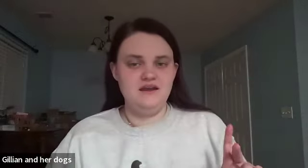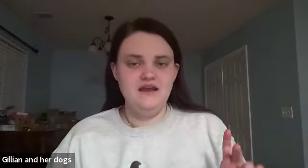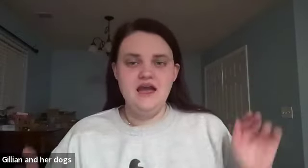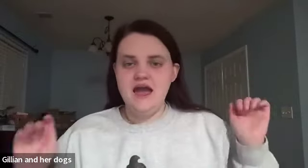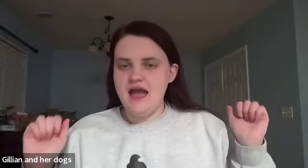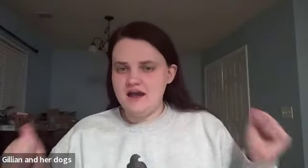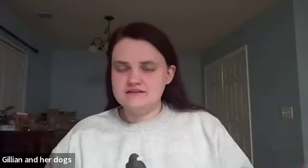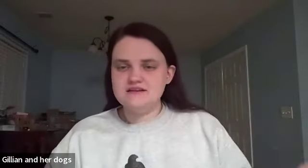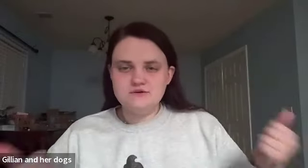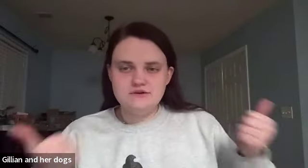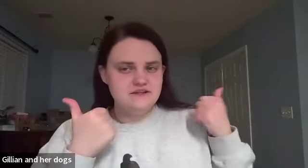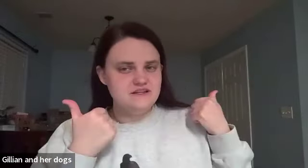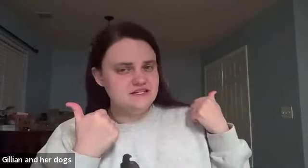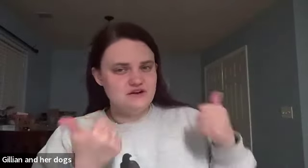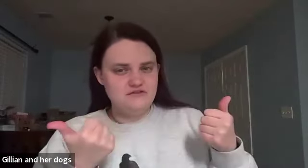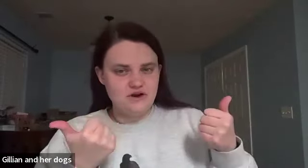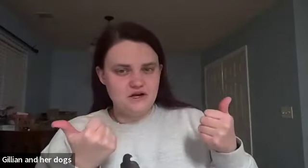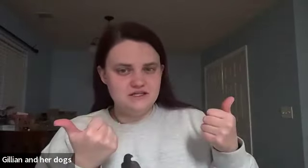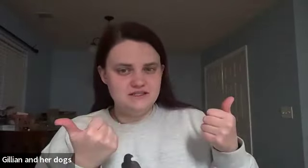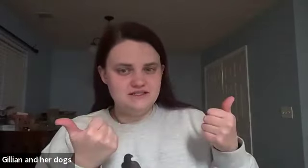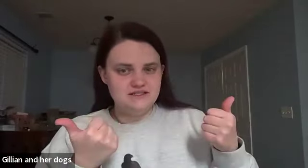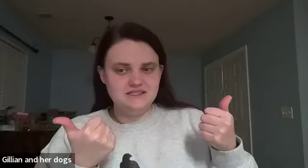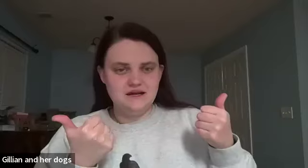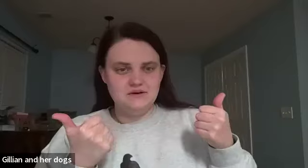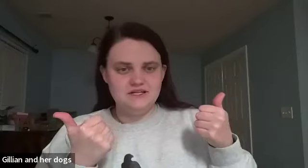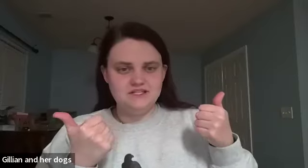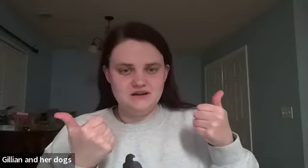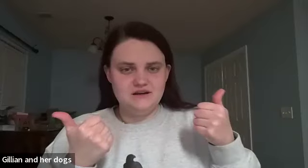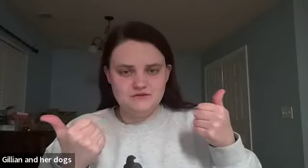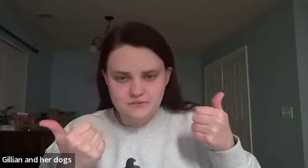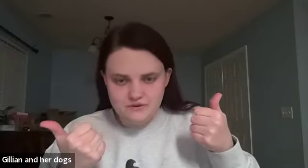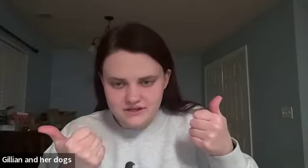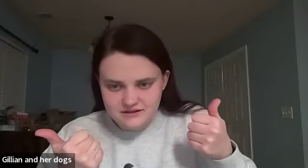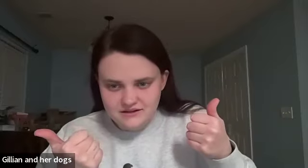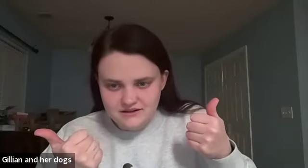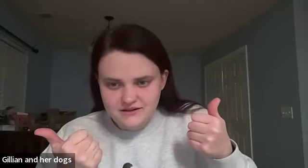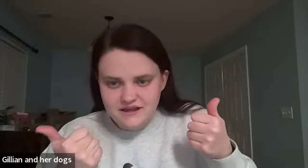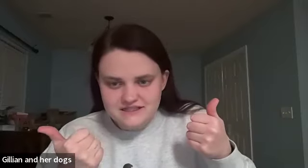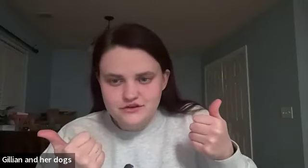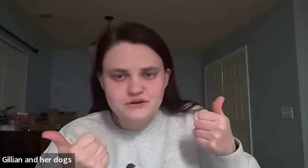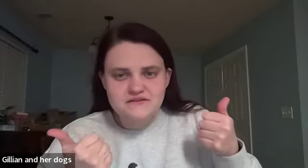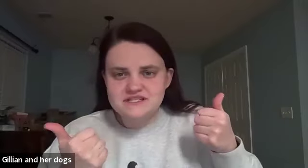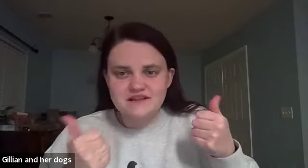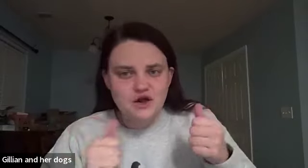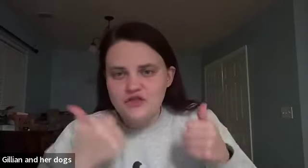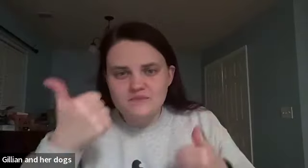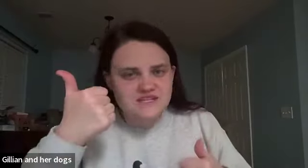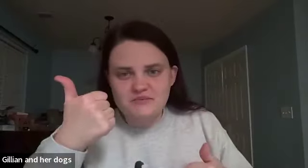Okay. How's everyone feeling so far? I want to check on everyone. Alexa, if you give us a little thumbs up